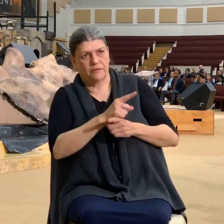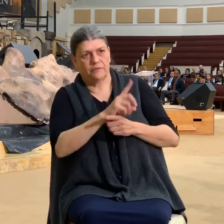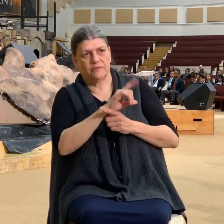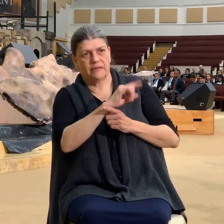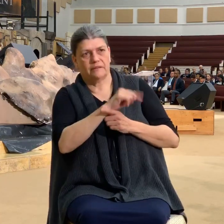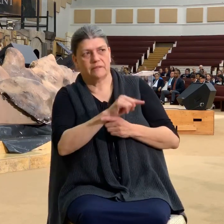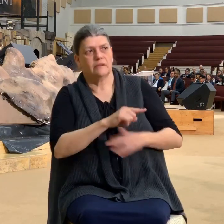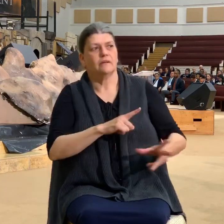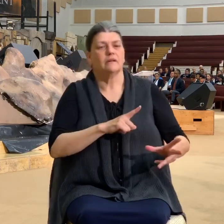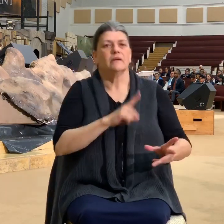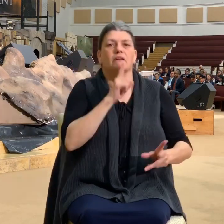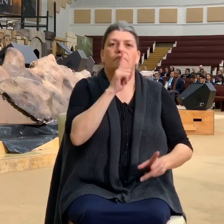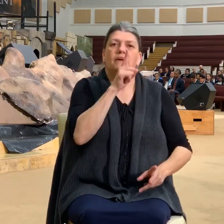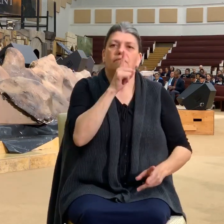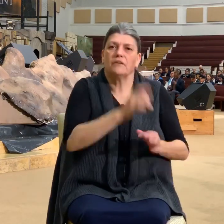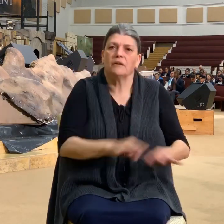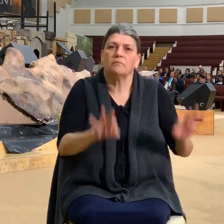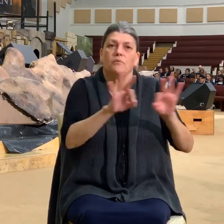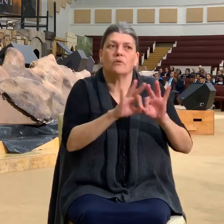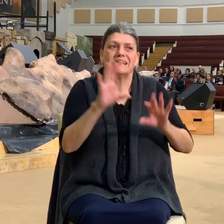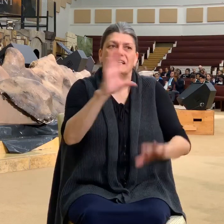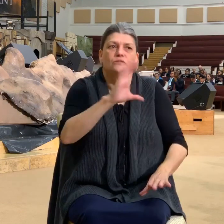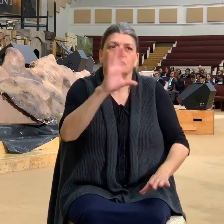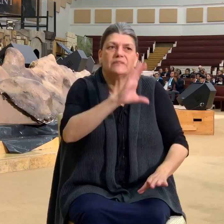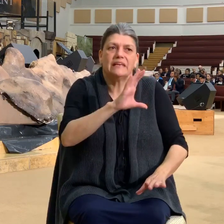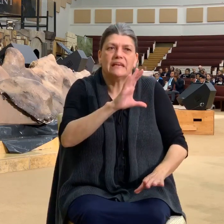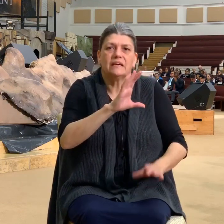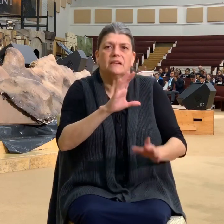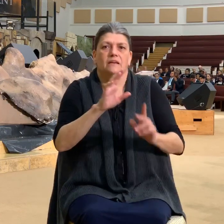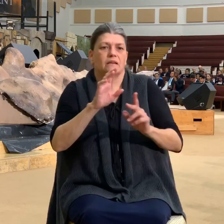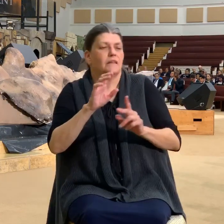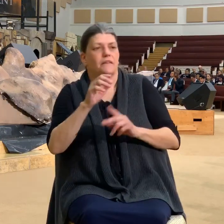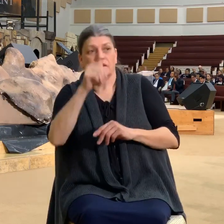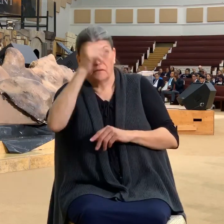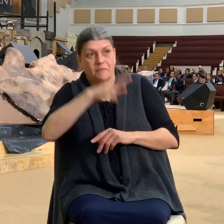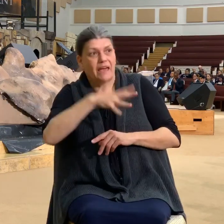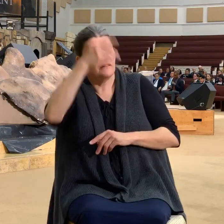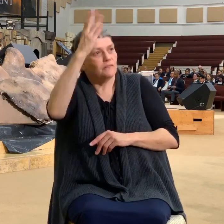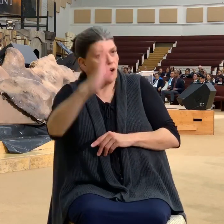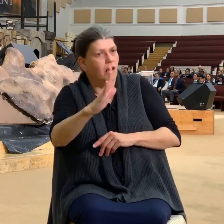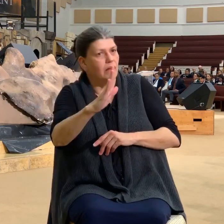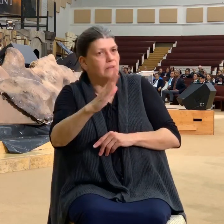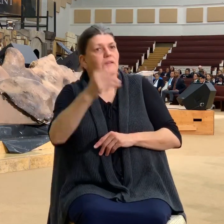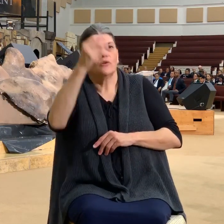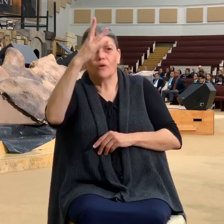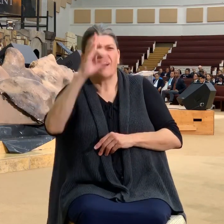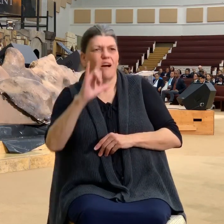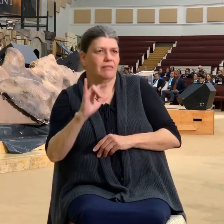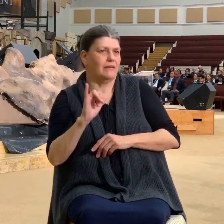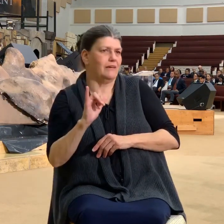it's very, very important to seek out godly counsel. I'm just going to give you two biblical